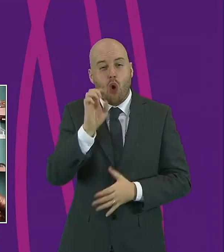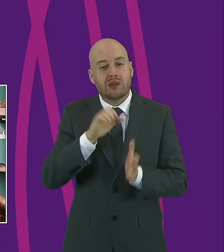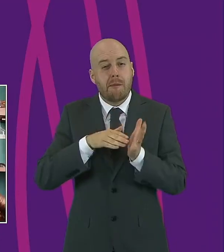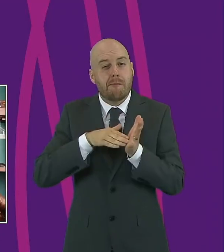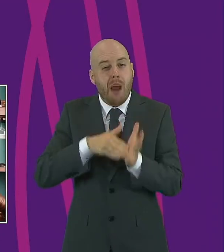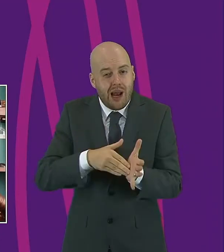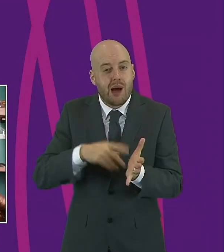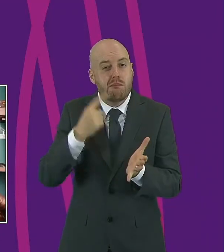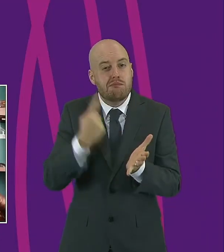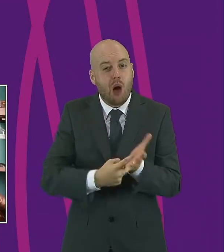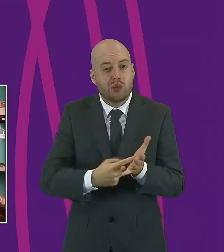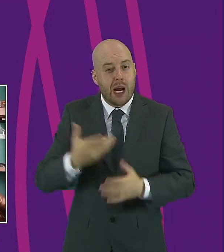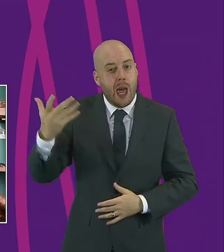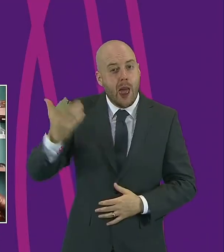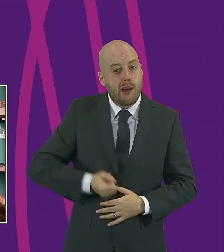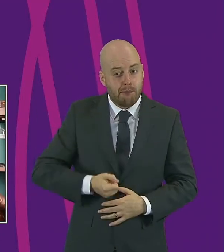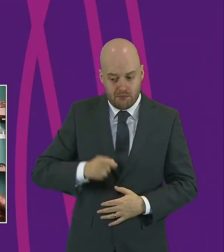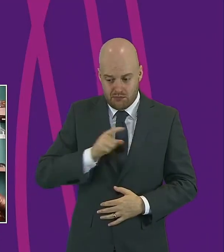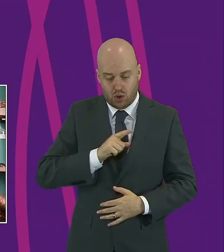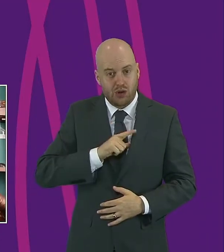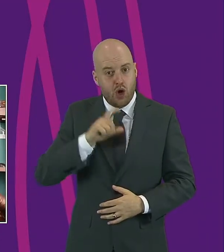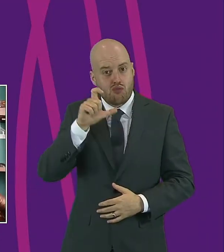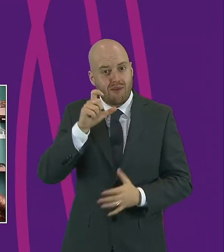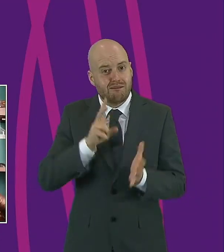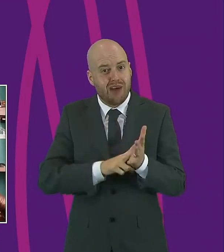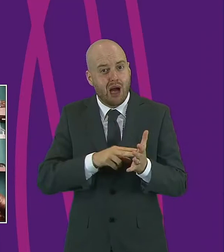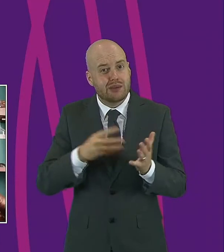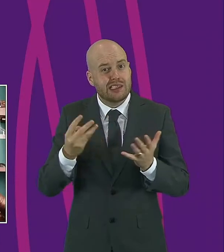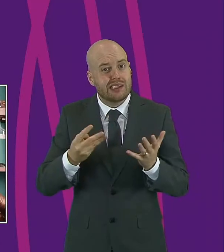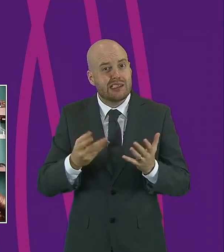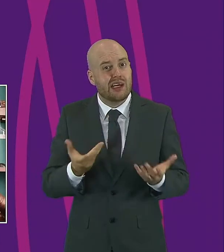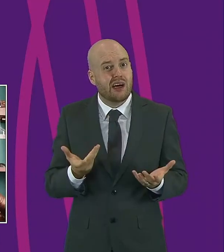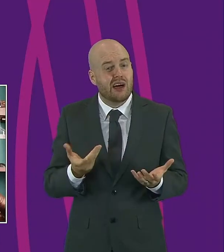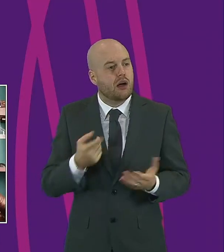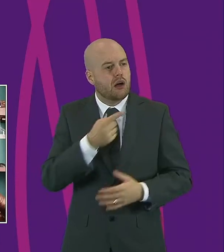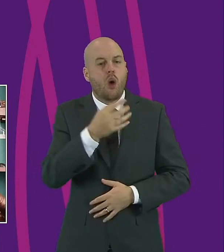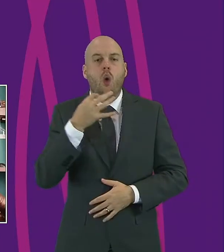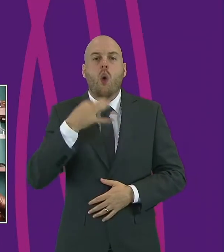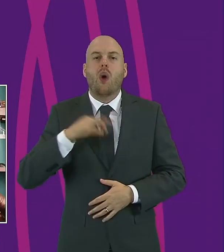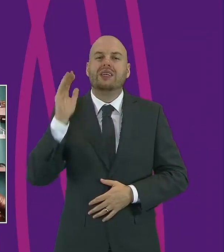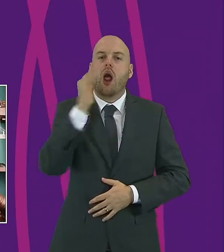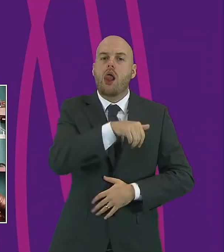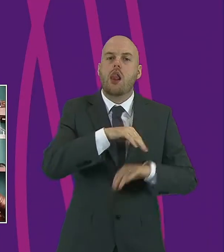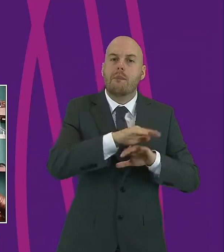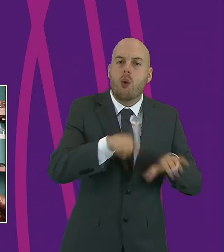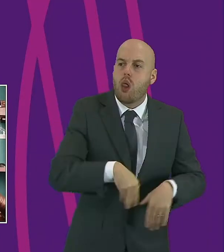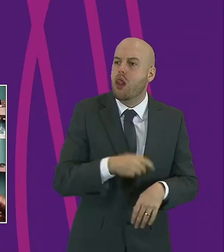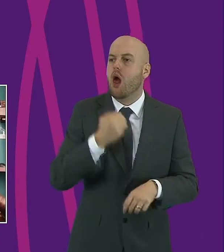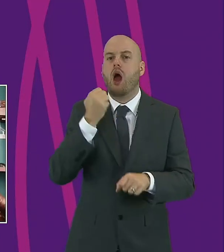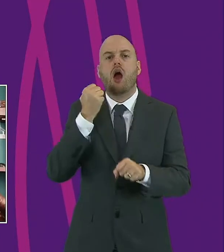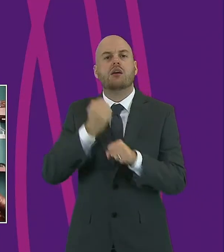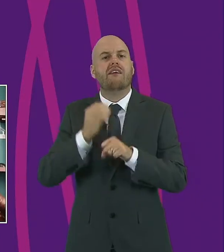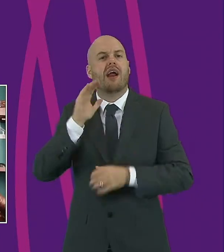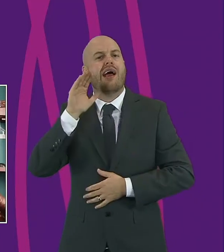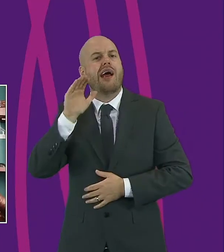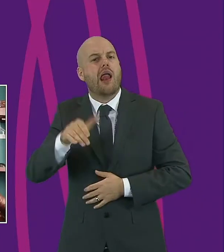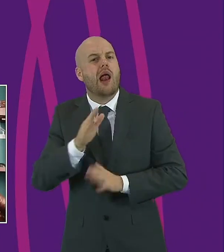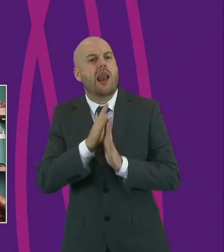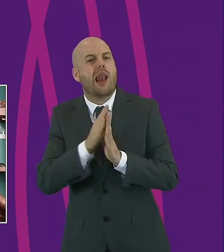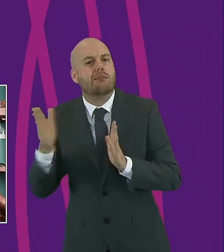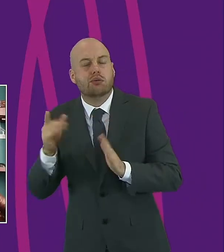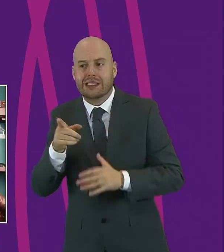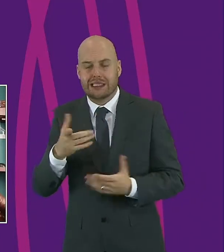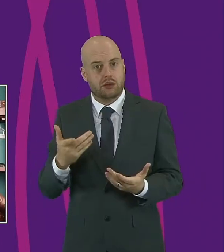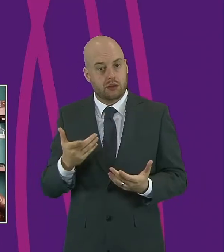COVID. And that will put at risk the future of places like Whitehill Pool, Govan Hill Library and many others. So far, Glasgow Life have